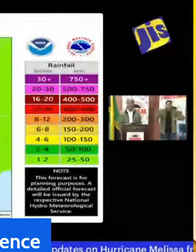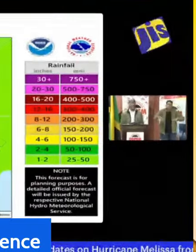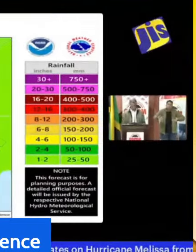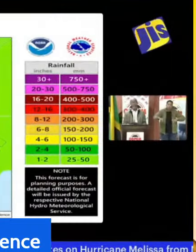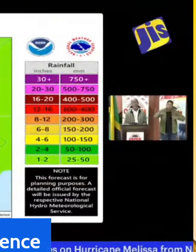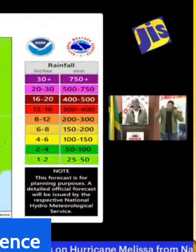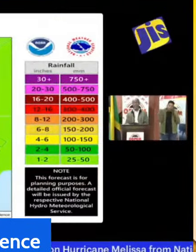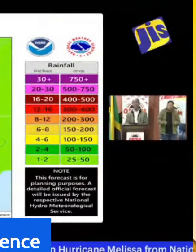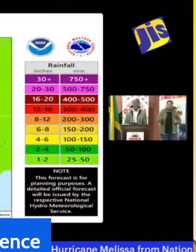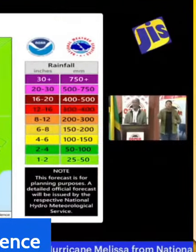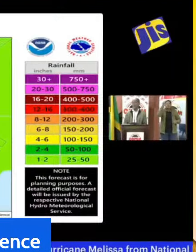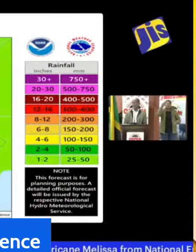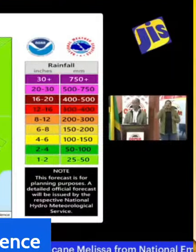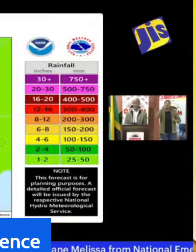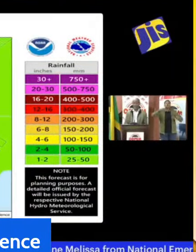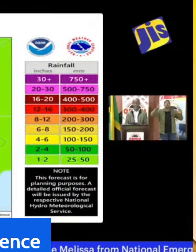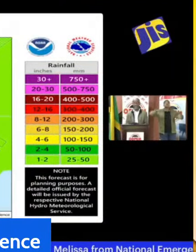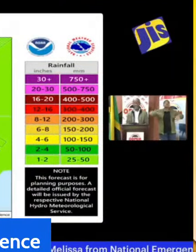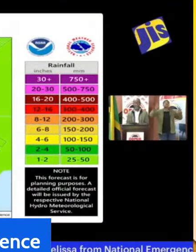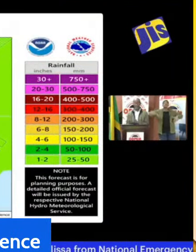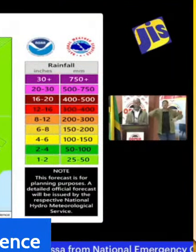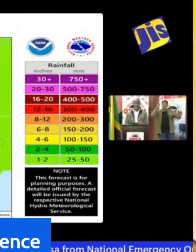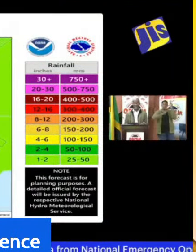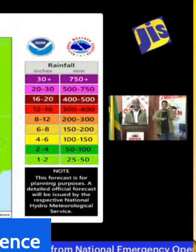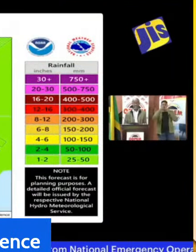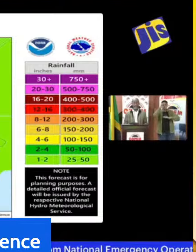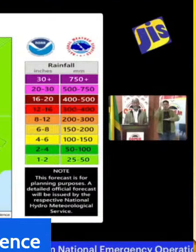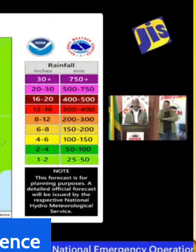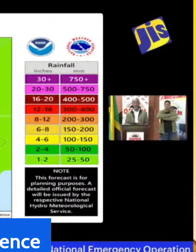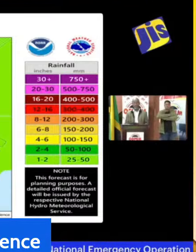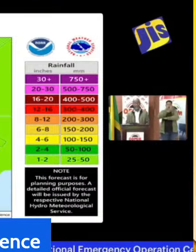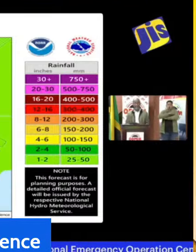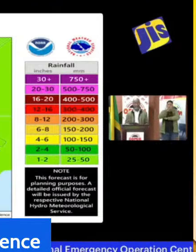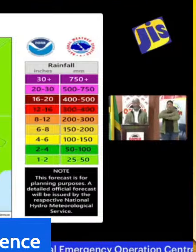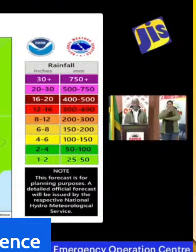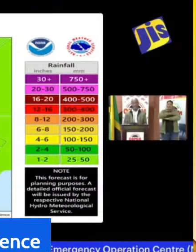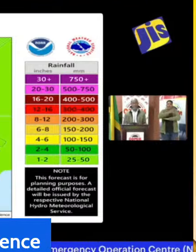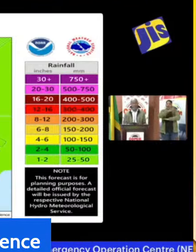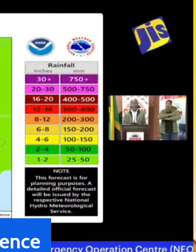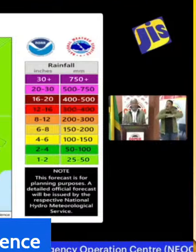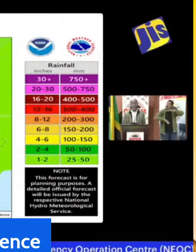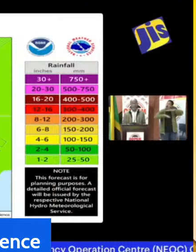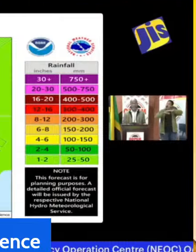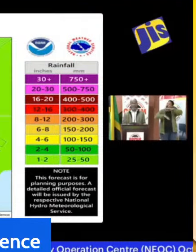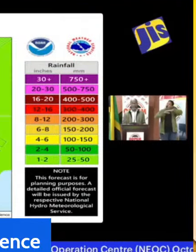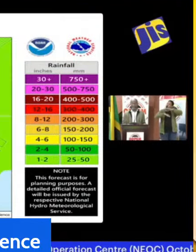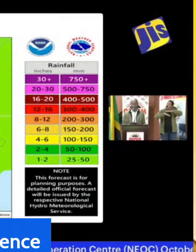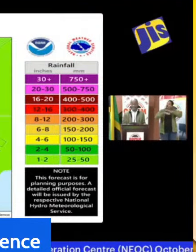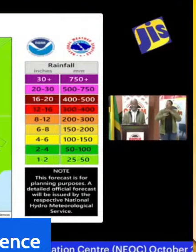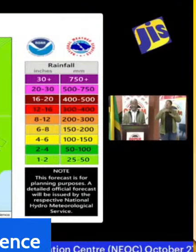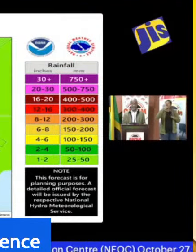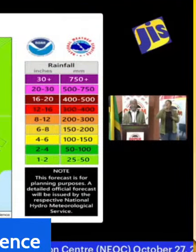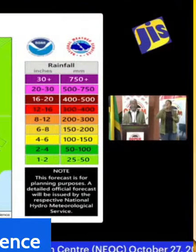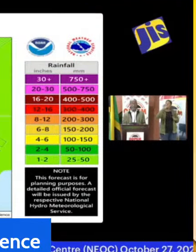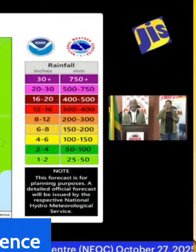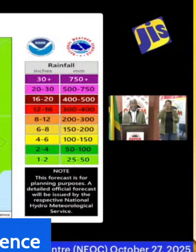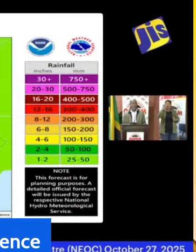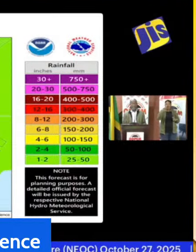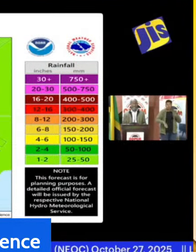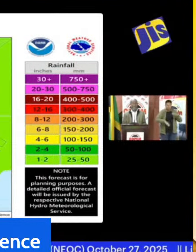significant. Here now we look at the rainfall forecast for the 4 days going up to the 31st of